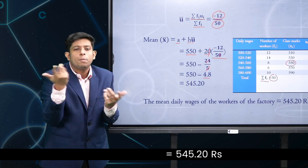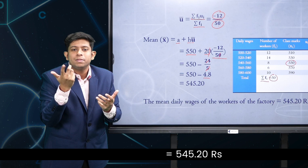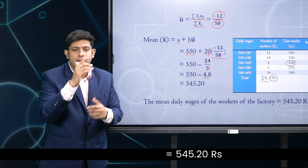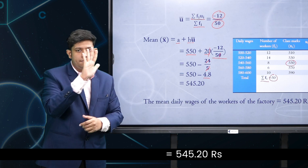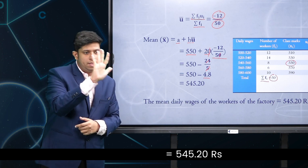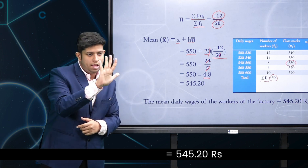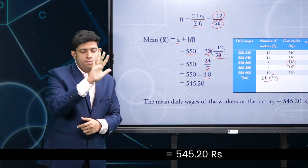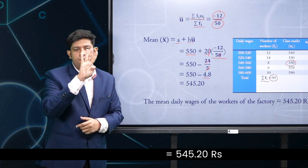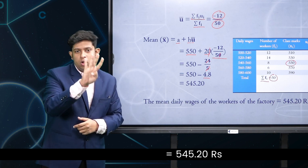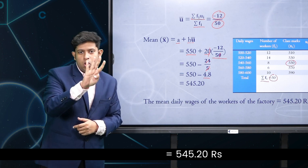545.20 rupees.